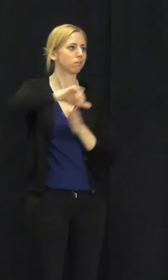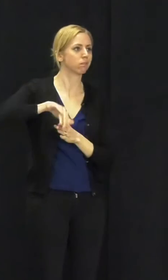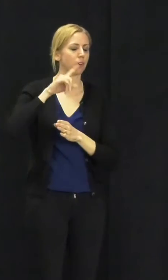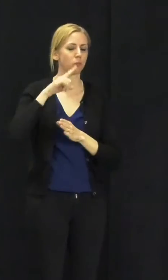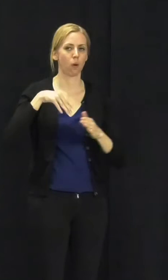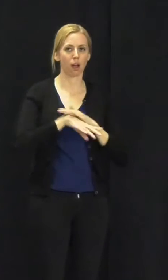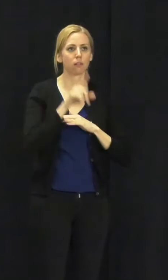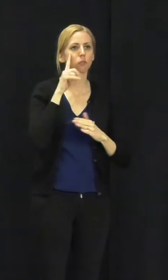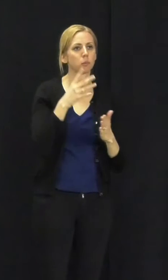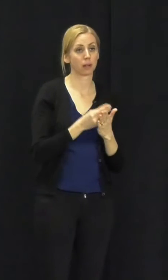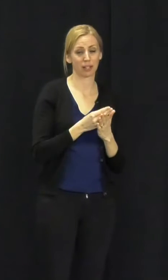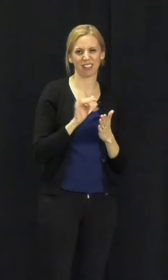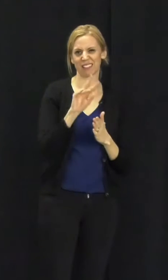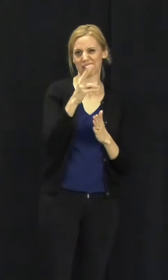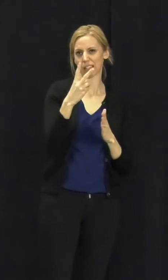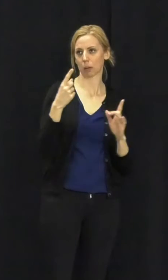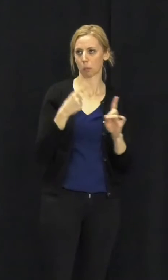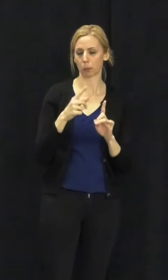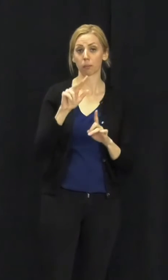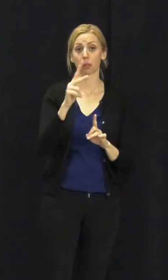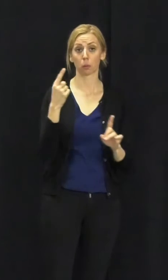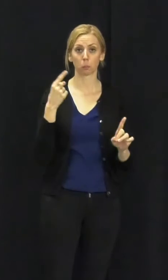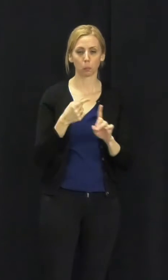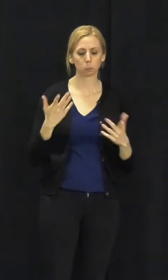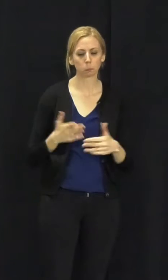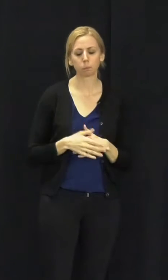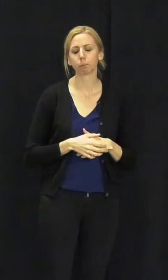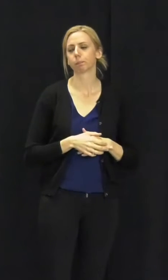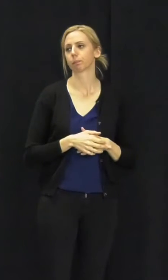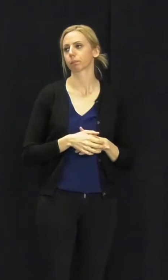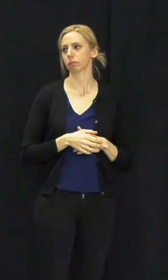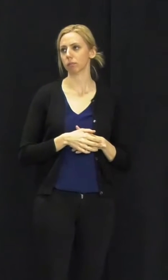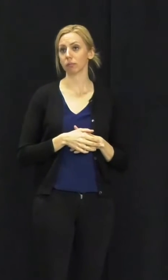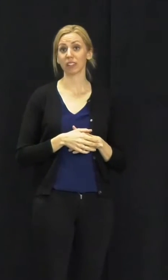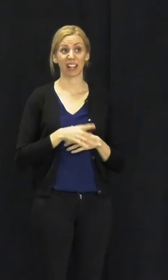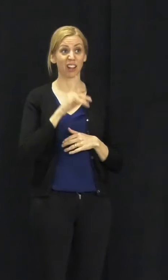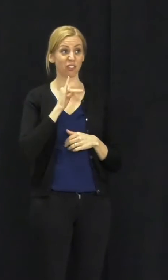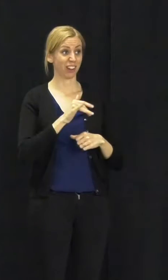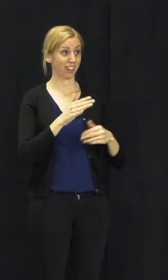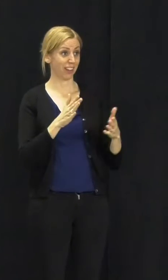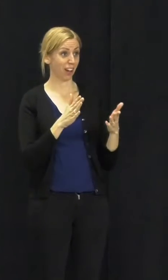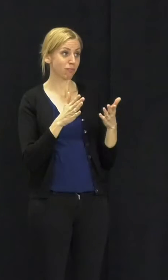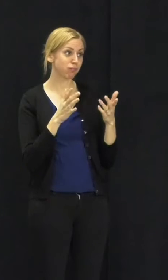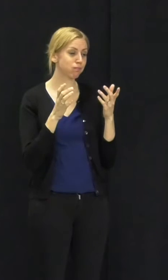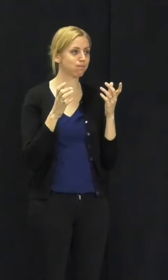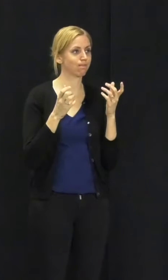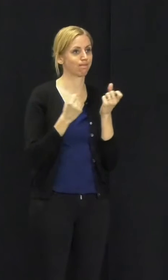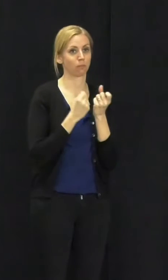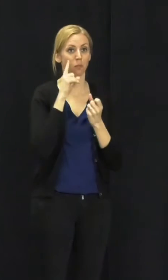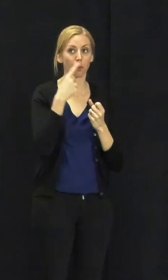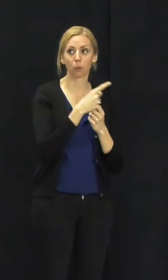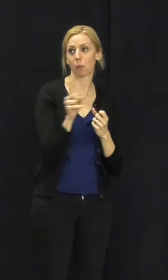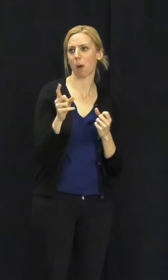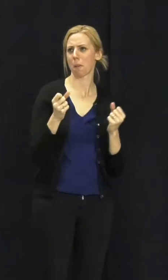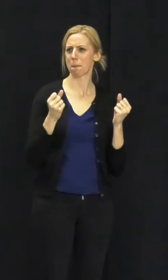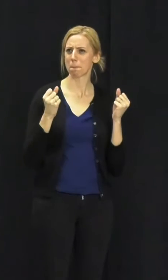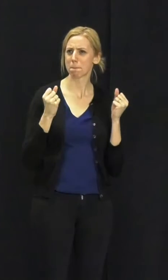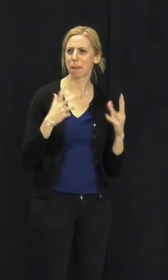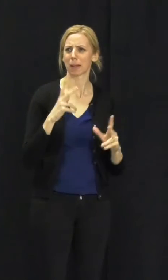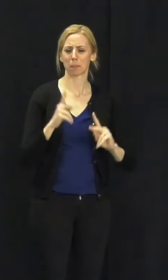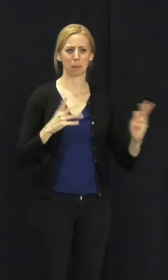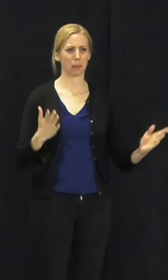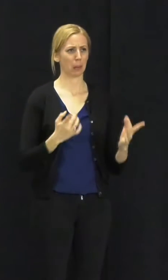Toto, we are pushing for you. So I wanted to acknowledge that, and then the other side that I wanted to acknowledge is that here